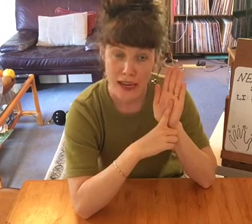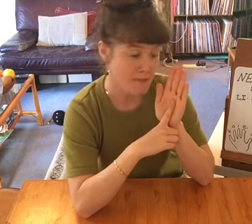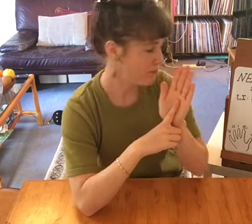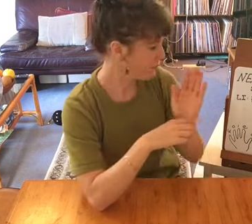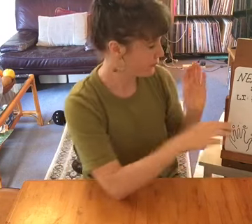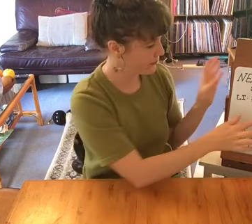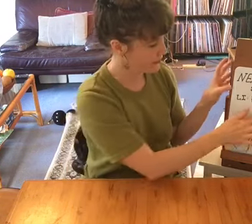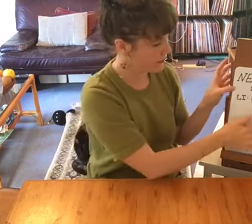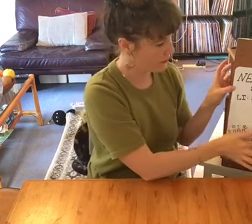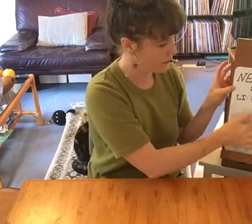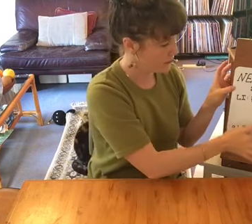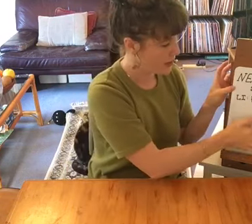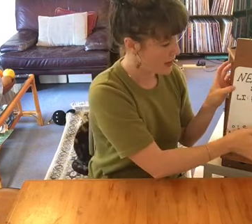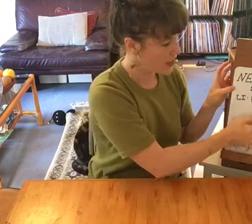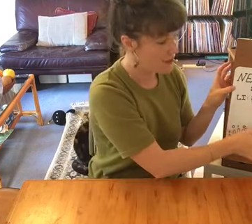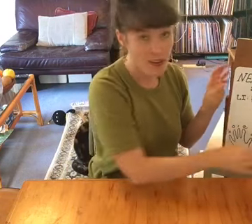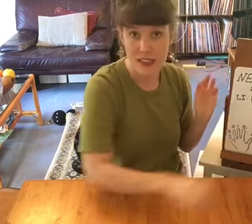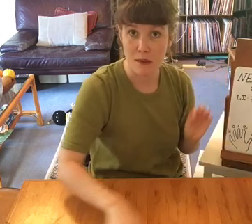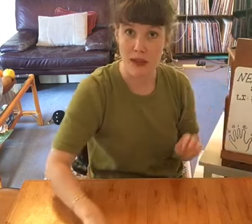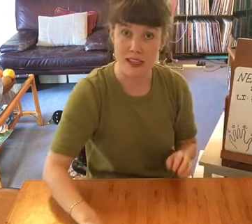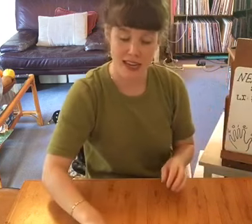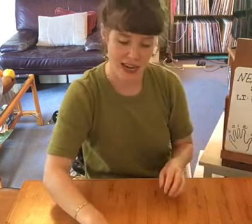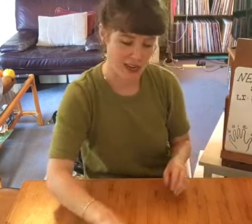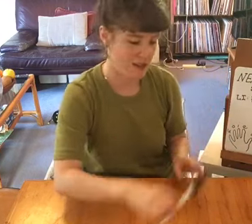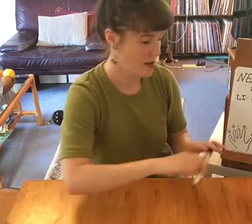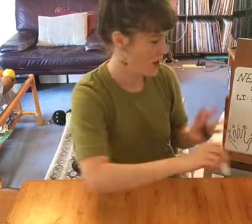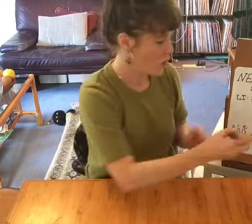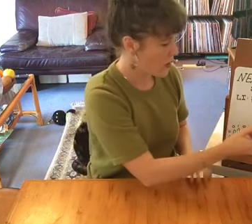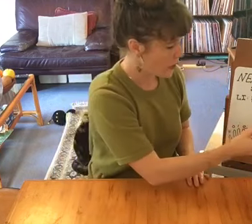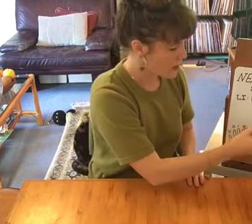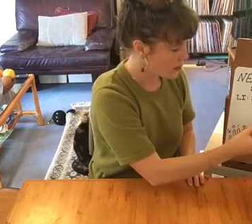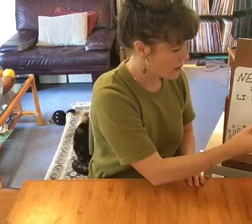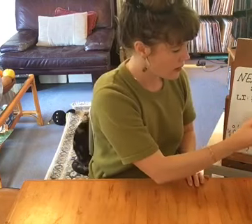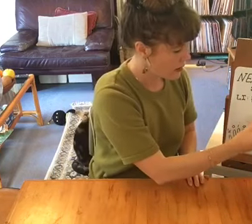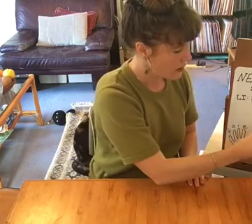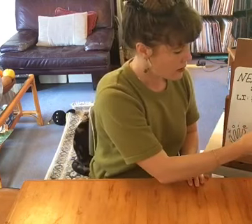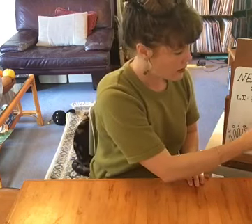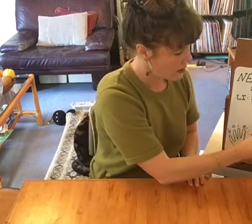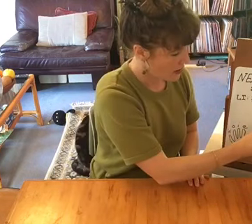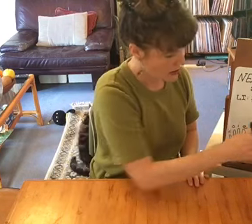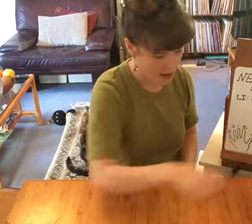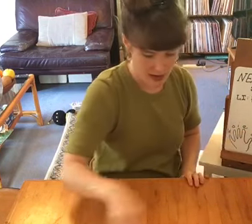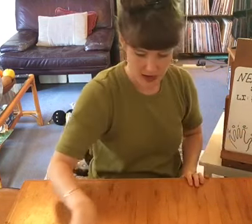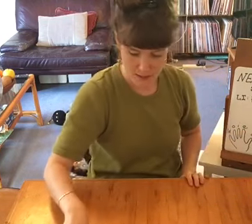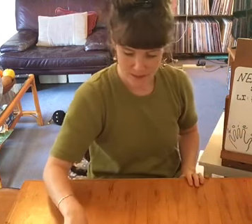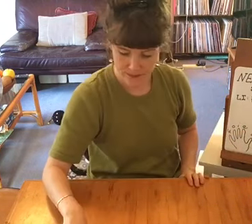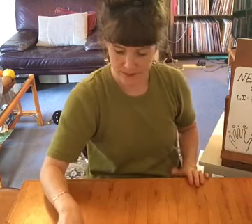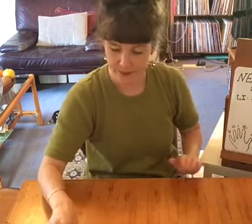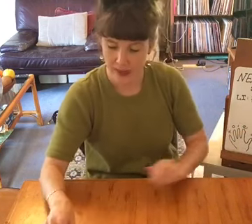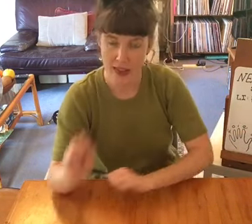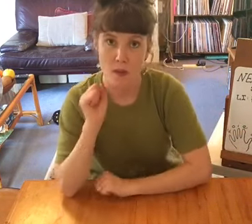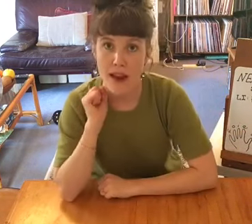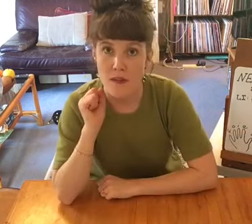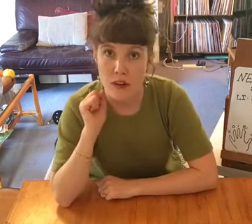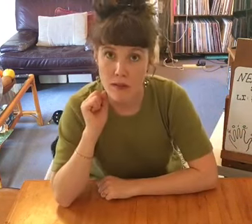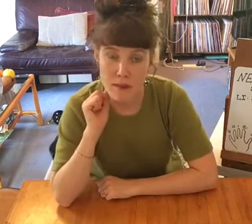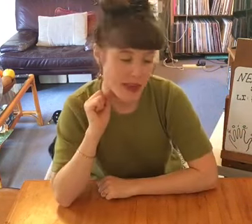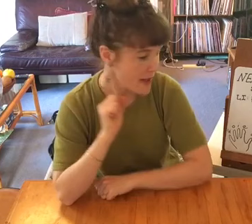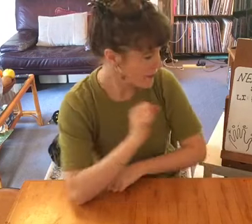M is very similar to N. We're going to do an M, and the way that we remember that is